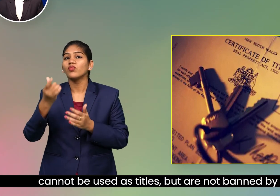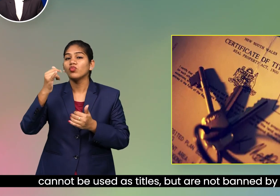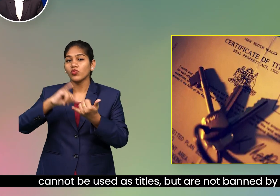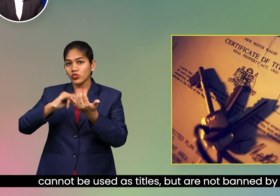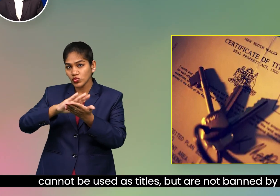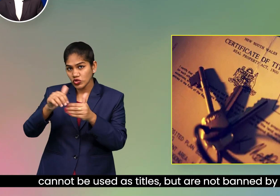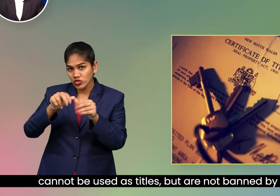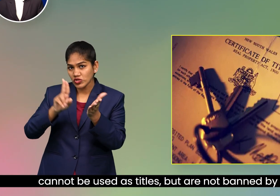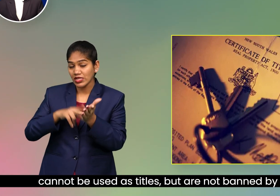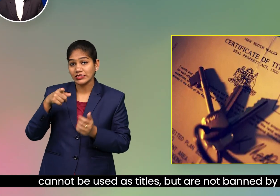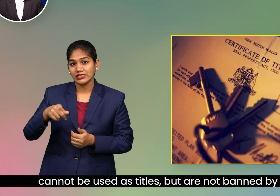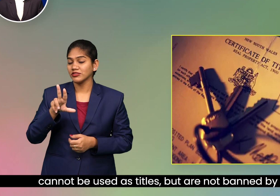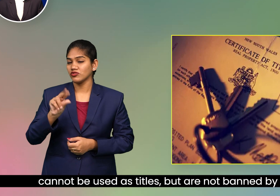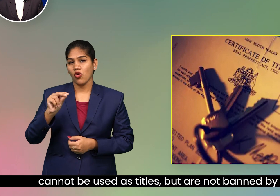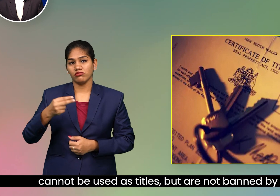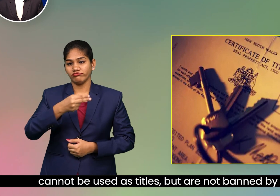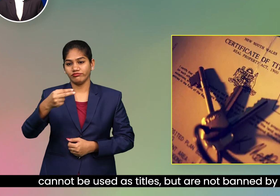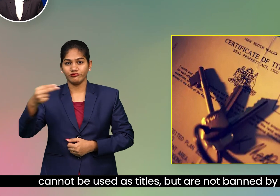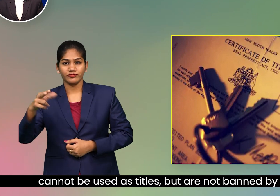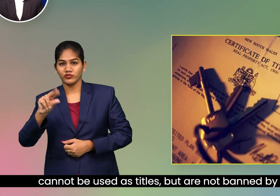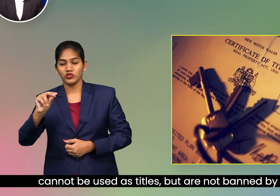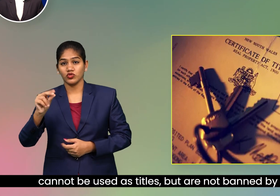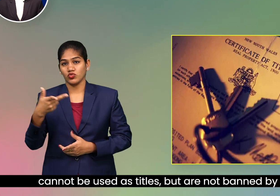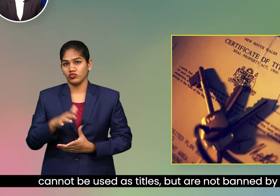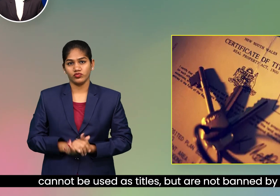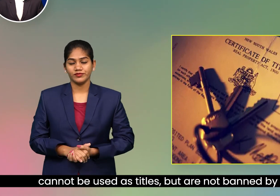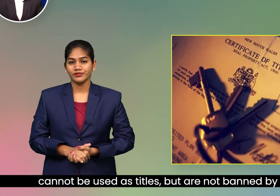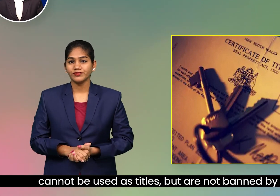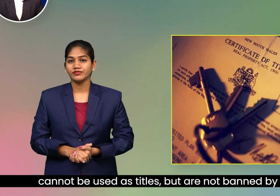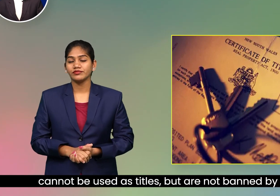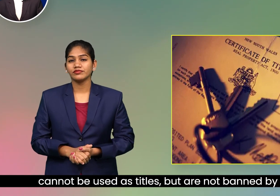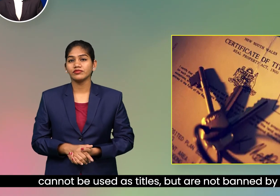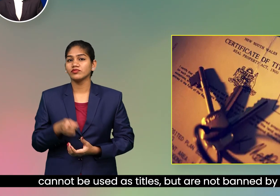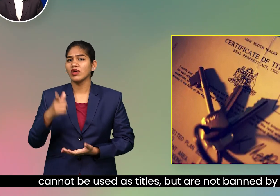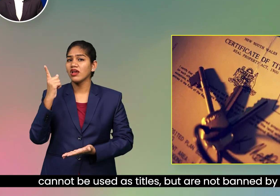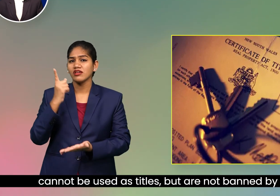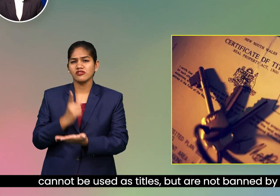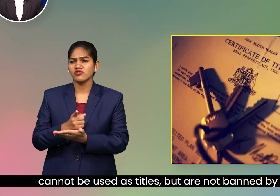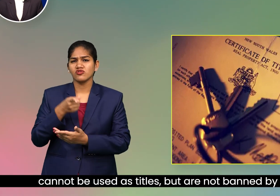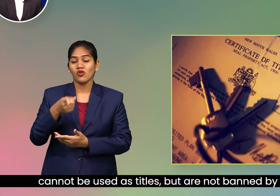cannot be used as titles, but are not banned by the Constitution.